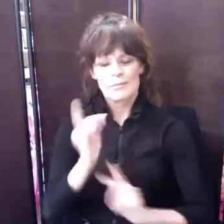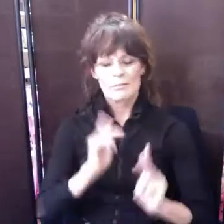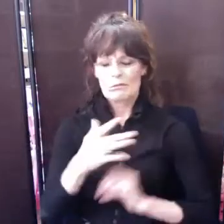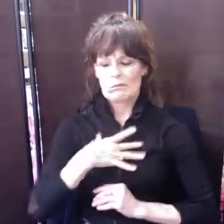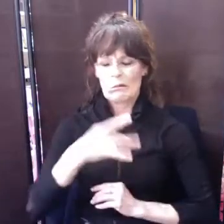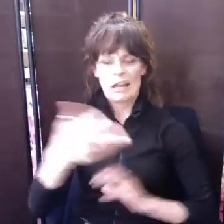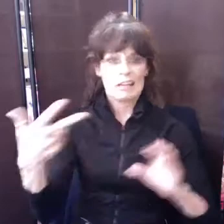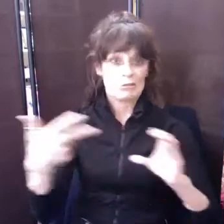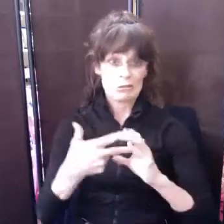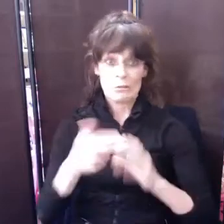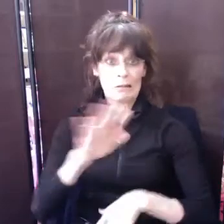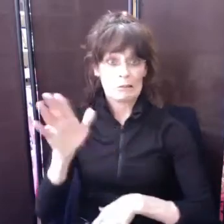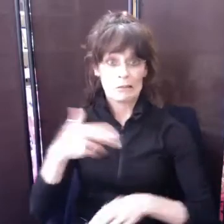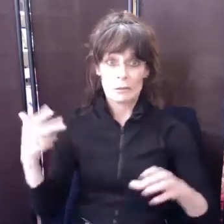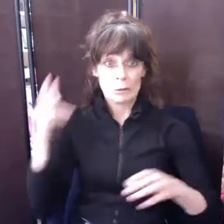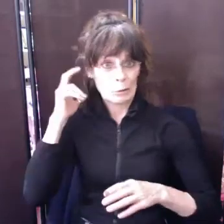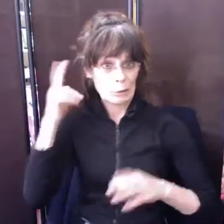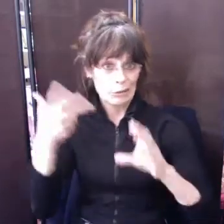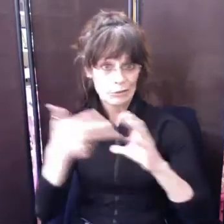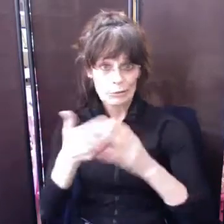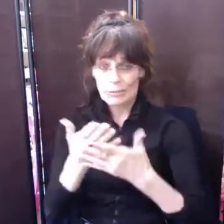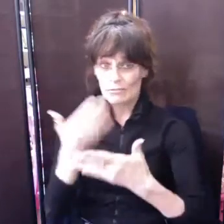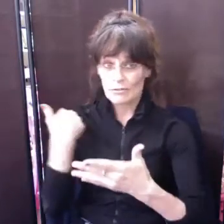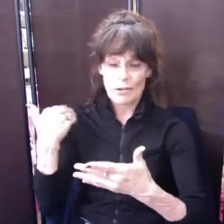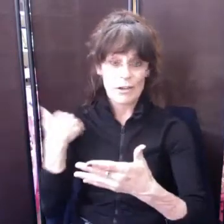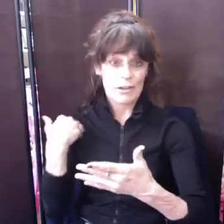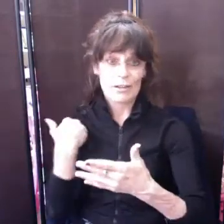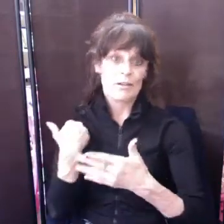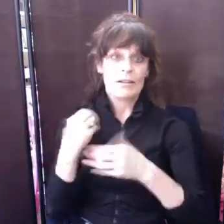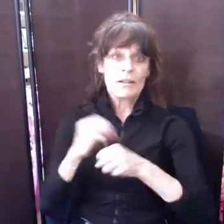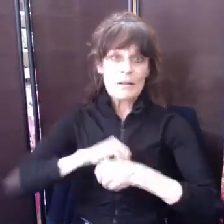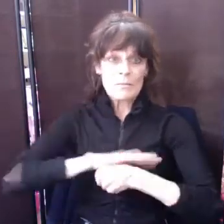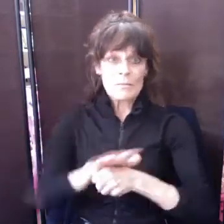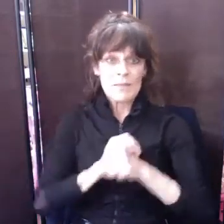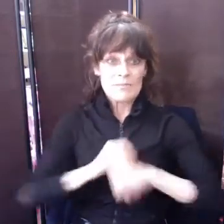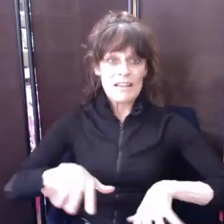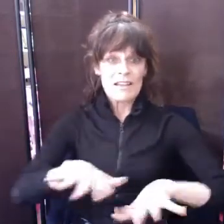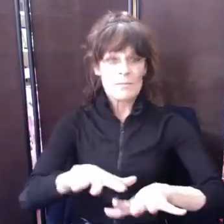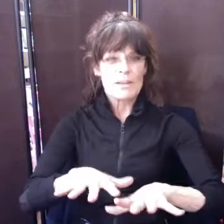Zoom before before the pandemic started. But I have to say that this has been a marvelous,